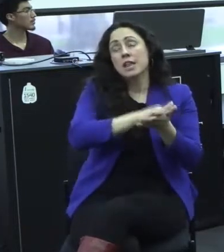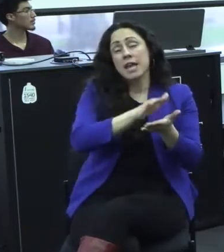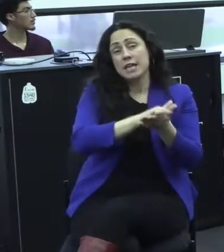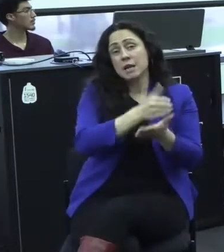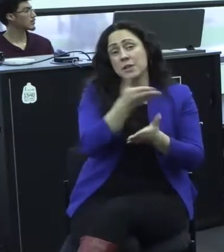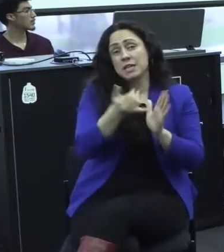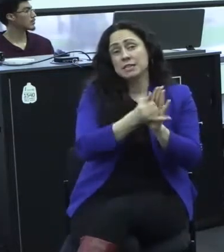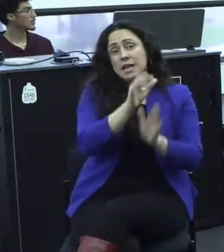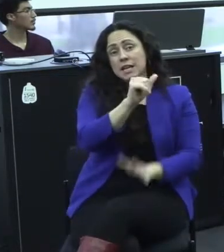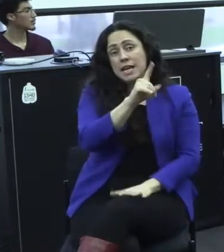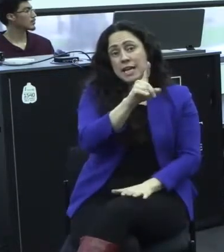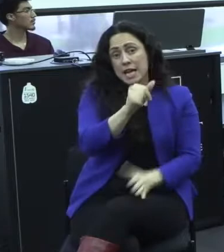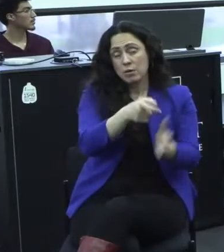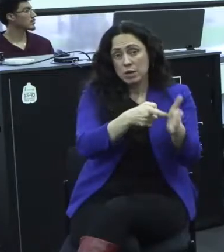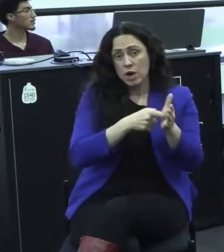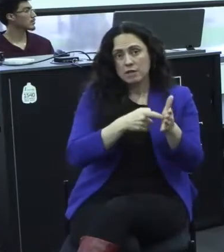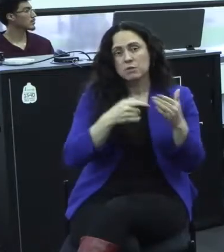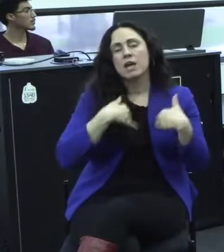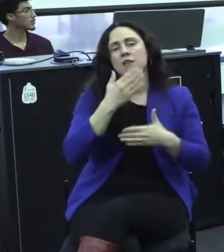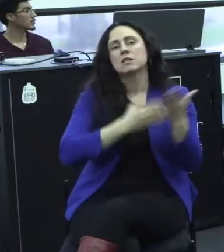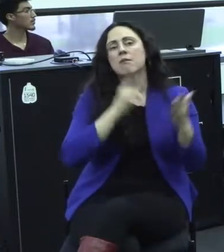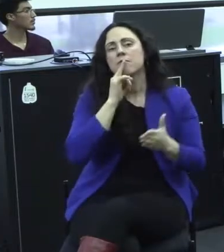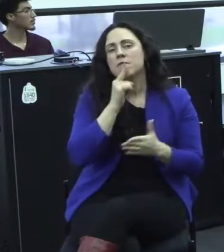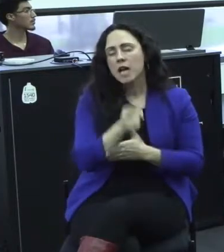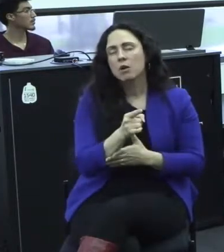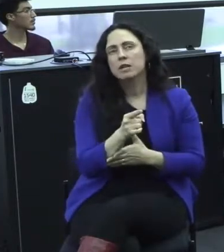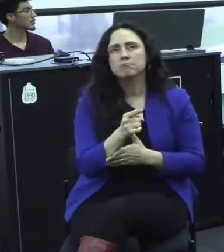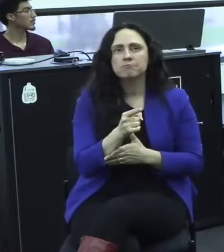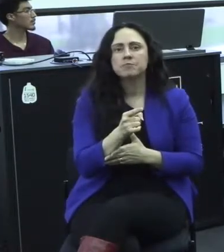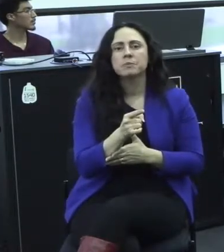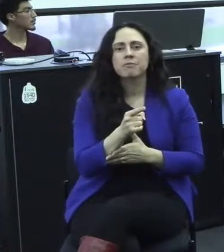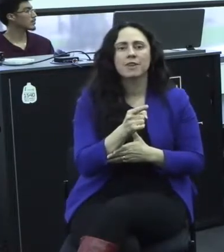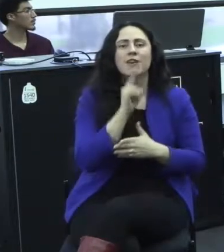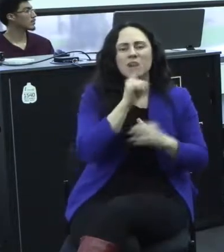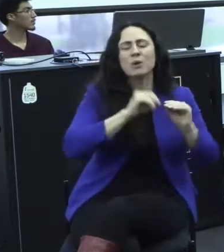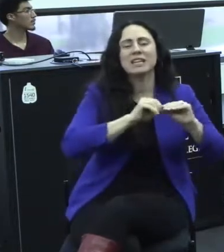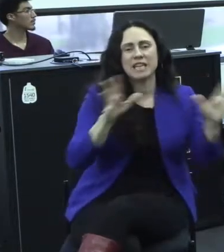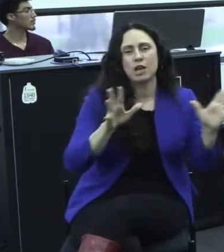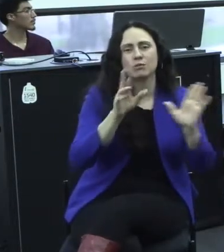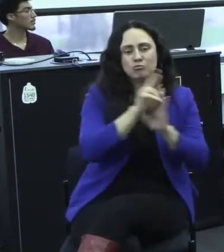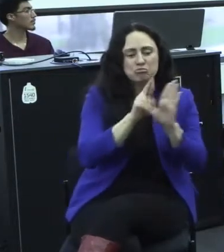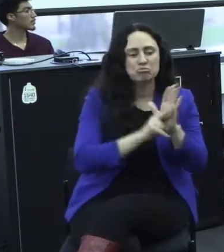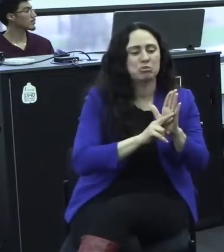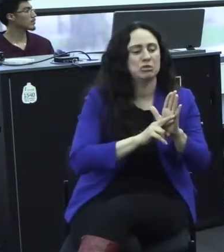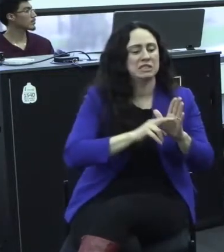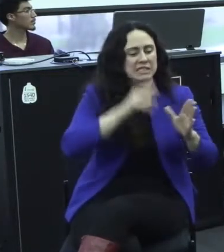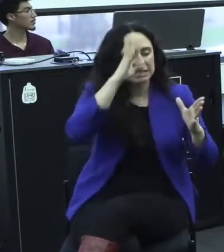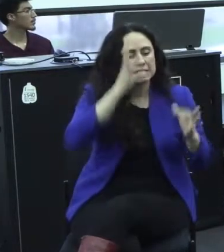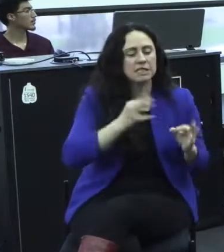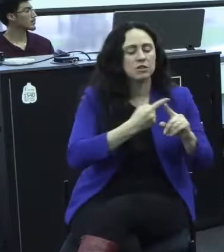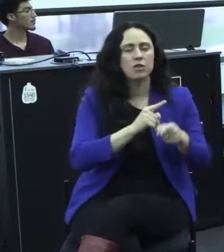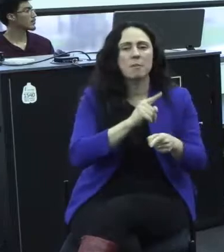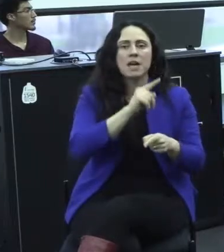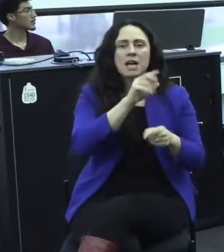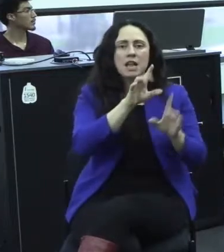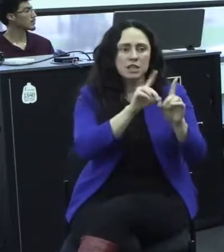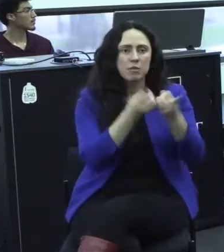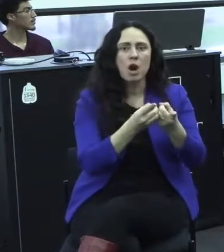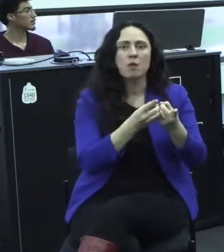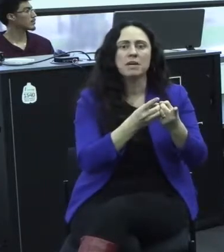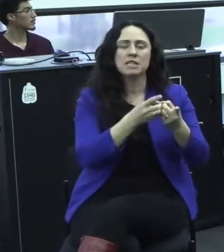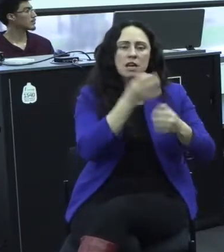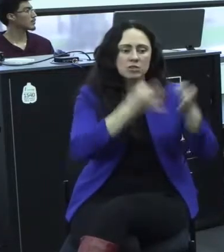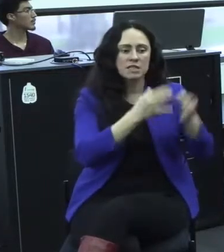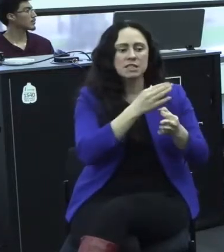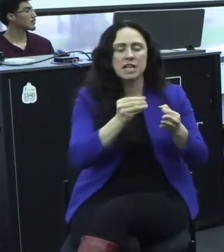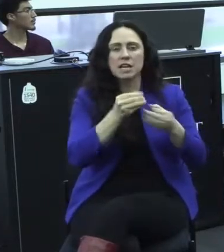that ADA does require. We do have some very black and white judgments from the Department of Justice and Office of Civil